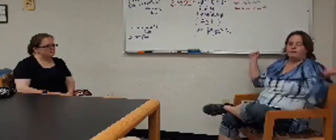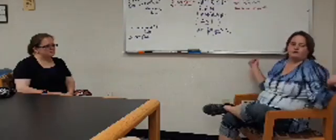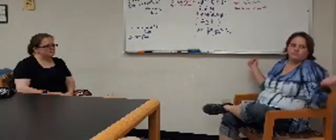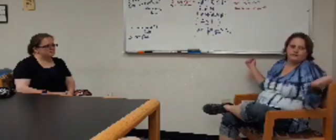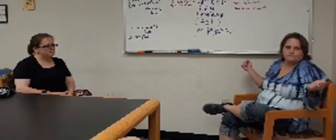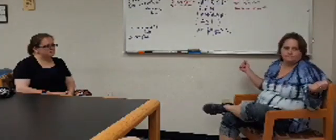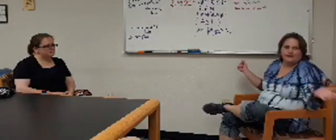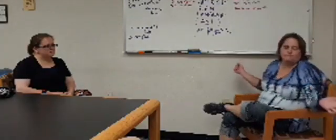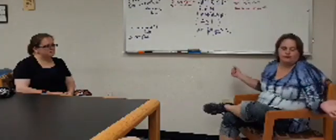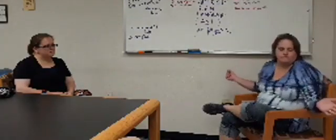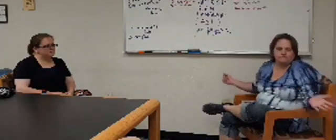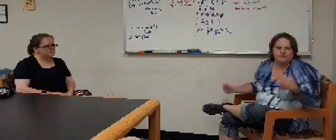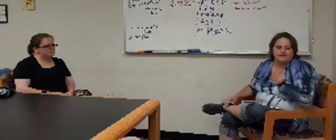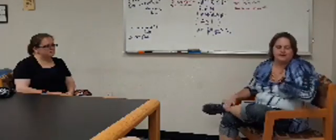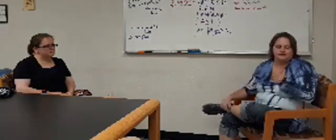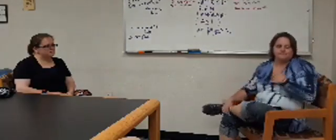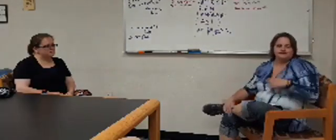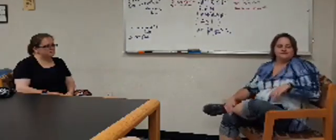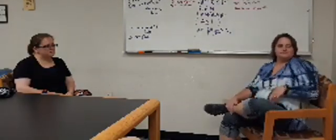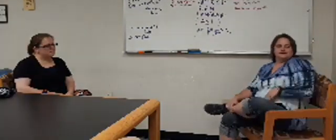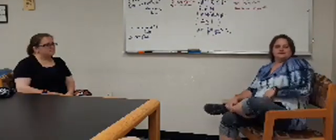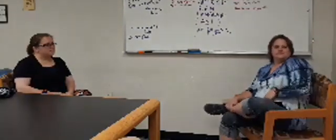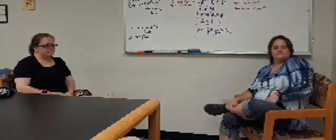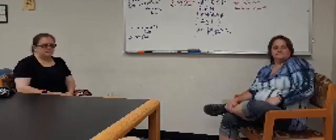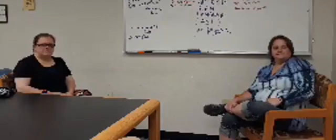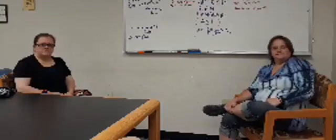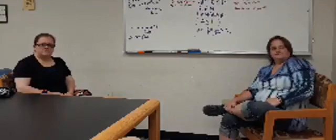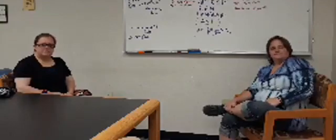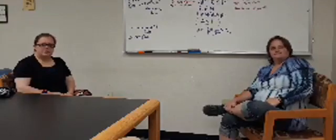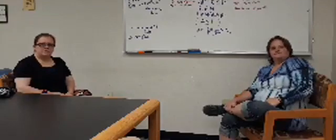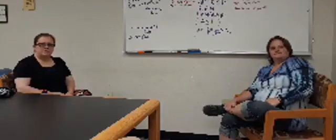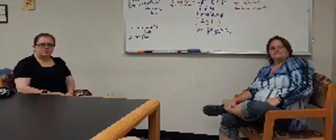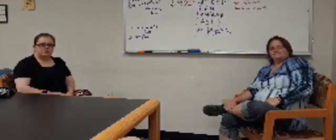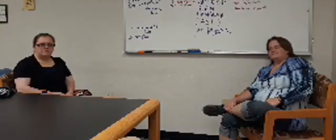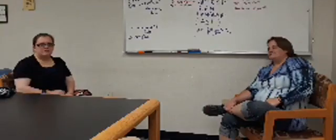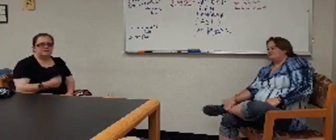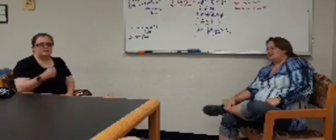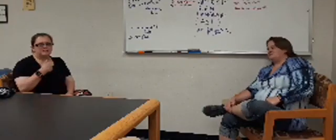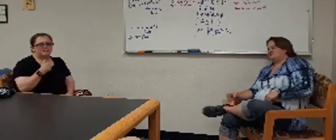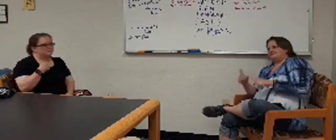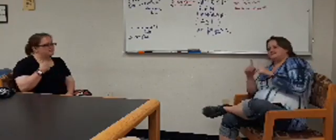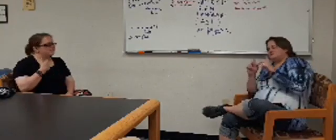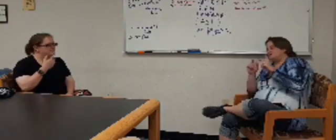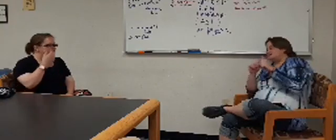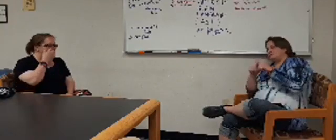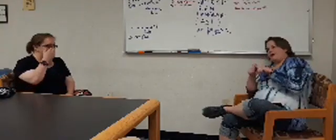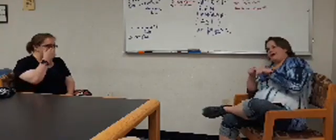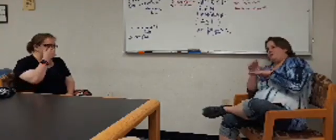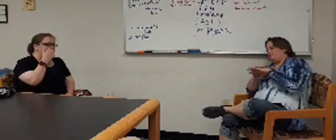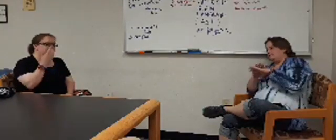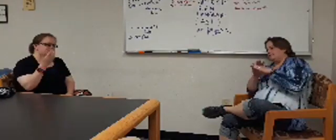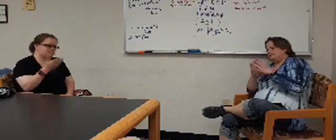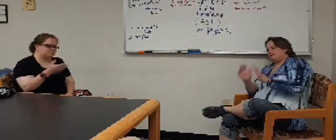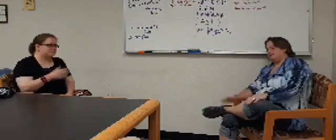them people like me. So. That's interesting. And it depends on